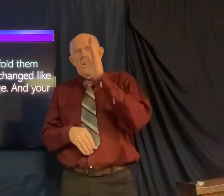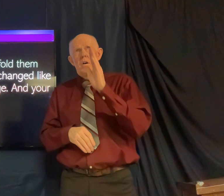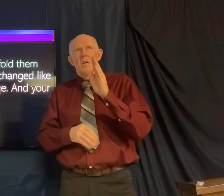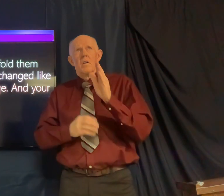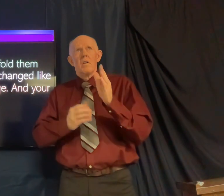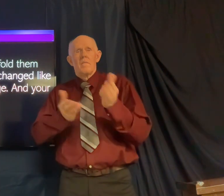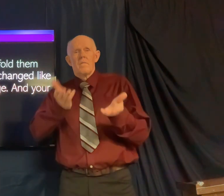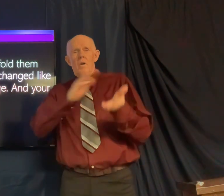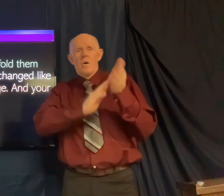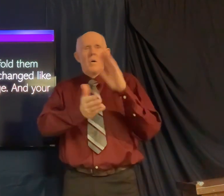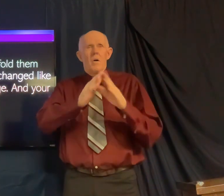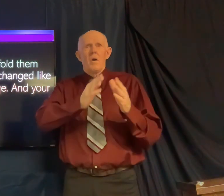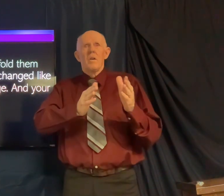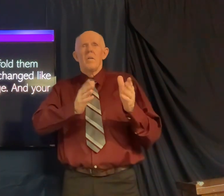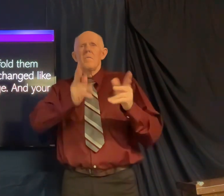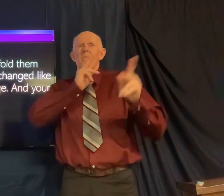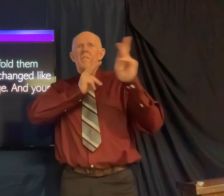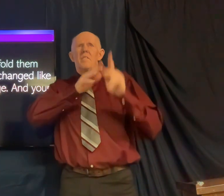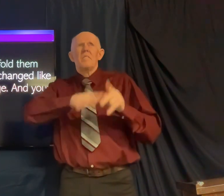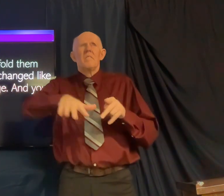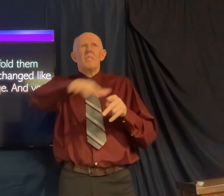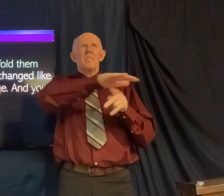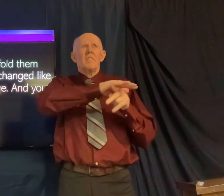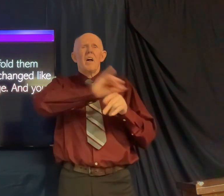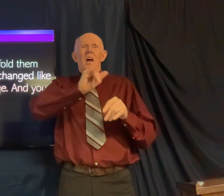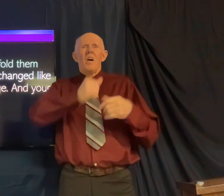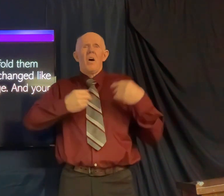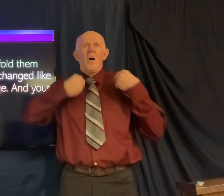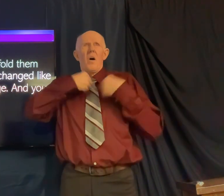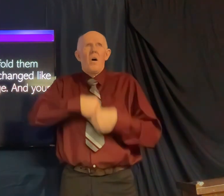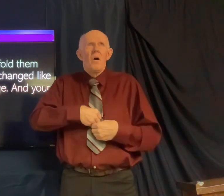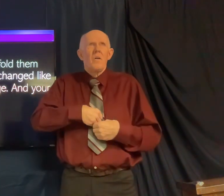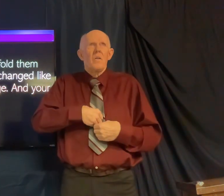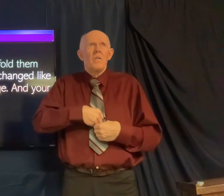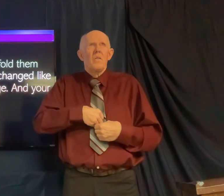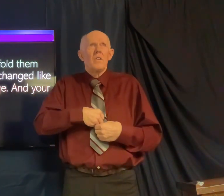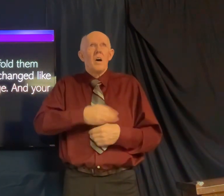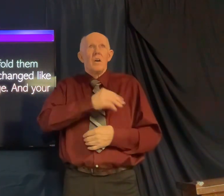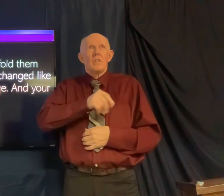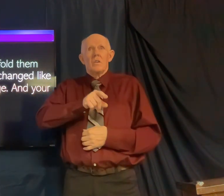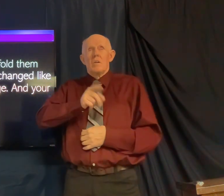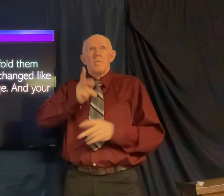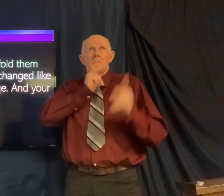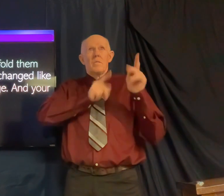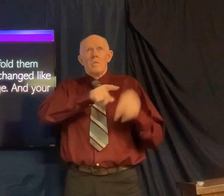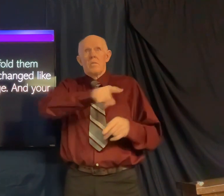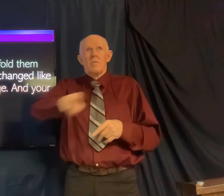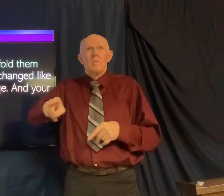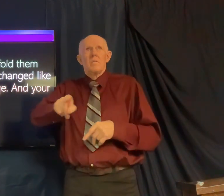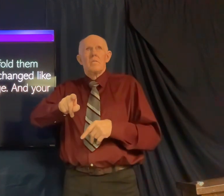God said to Christ, "You will fold them like a coat, and they will be